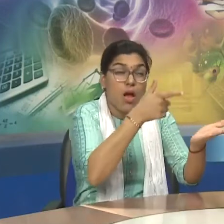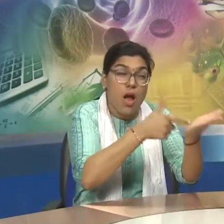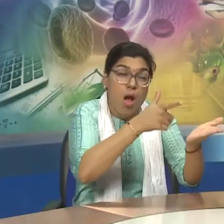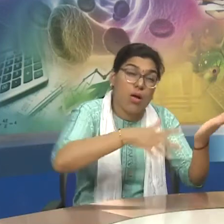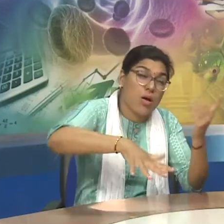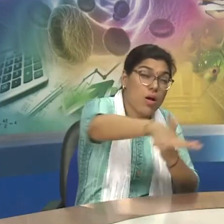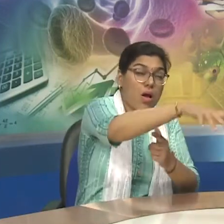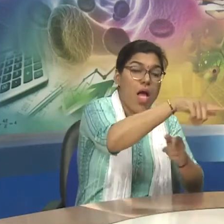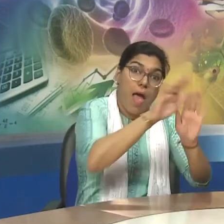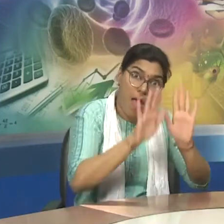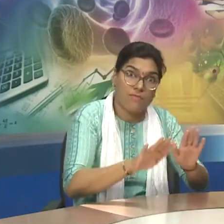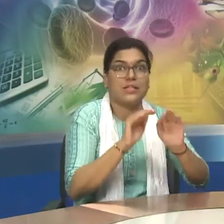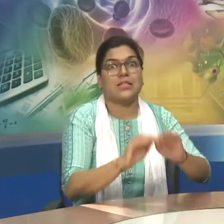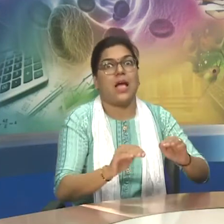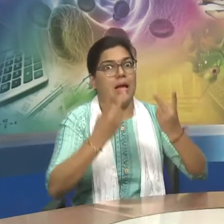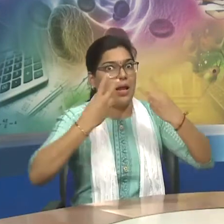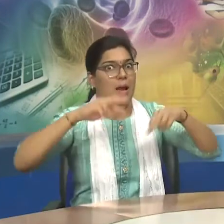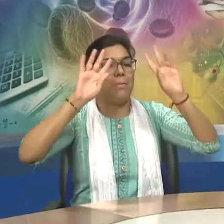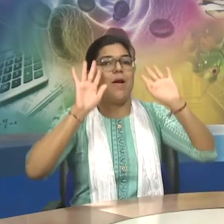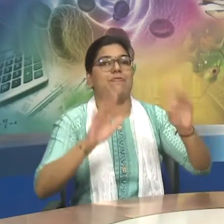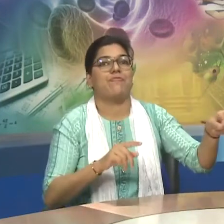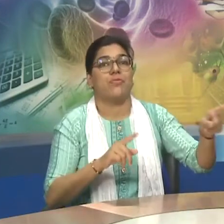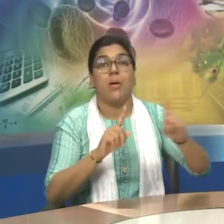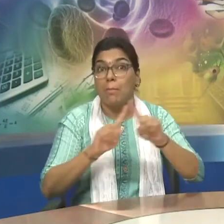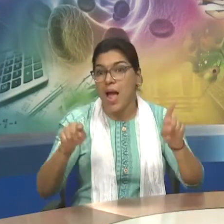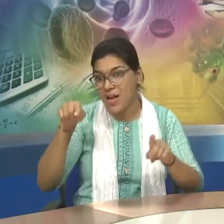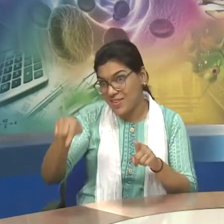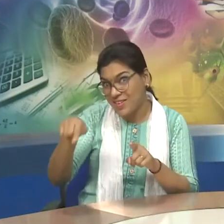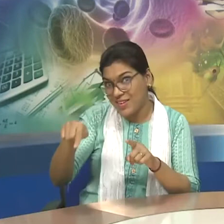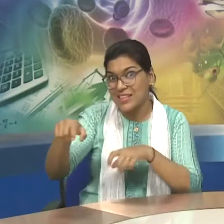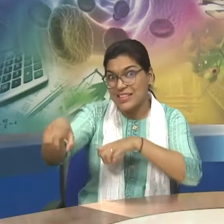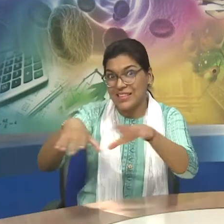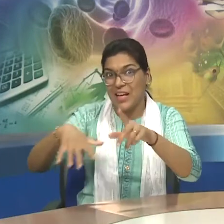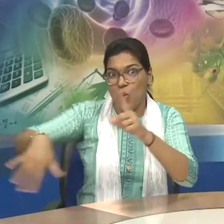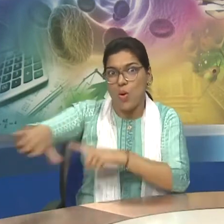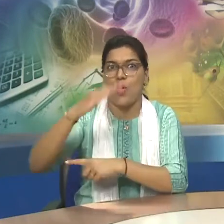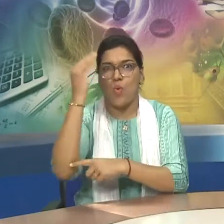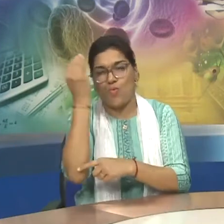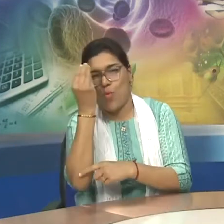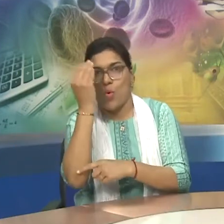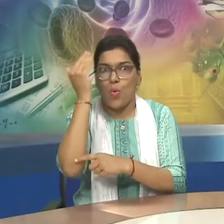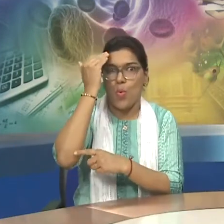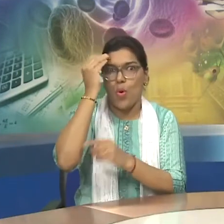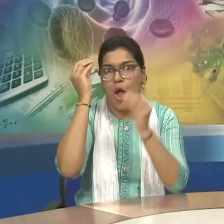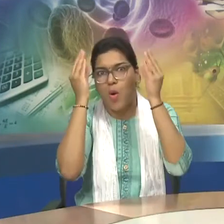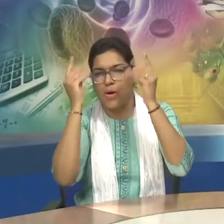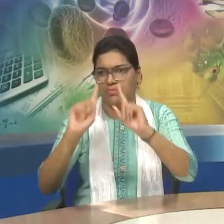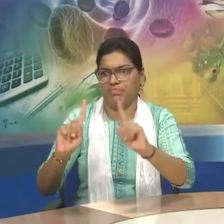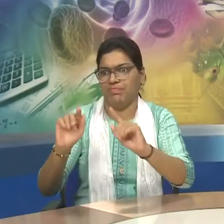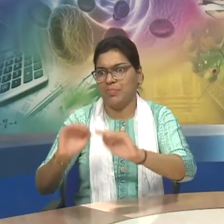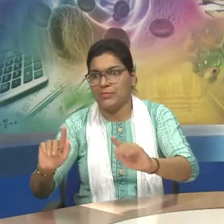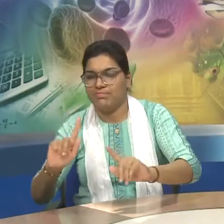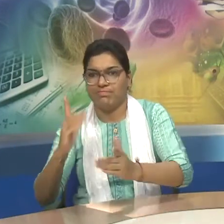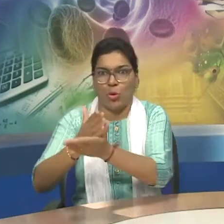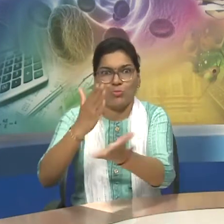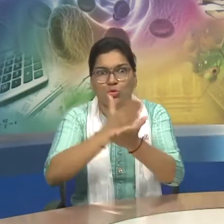children who is affected by child labor.